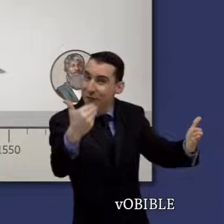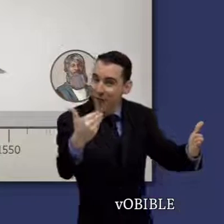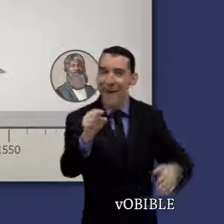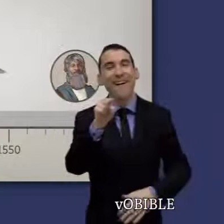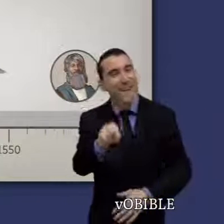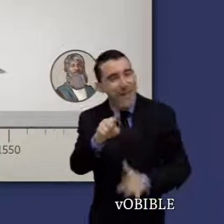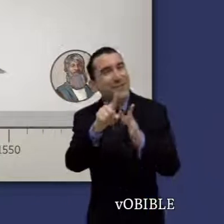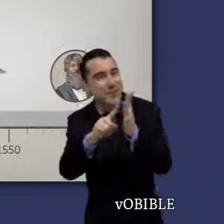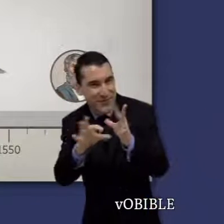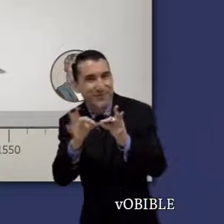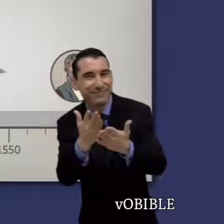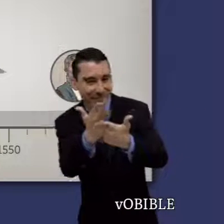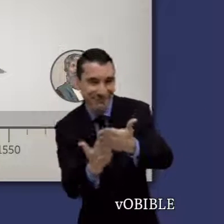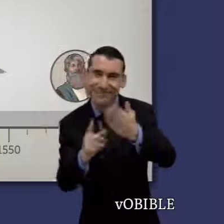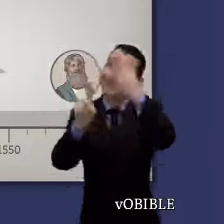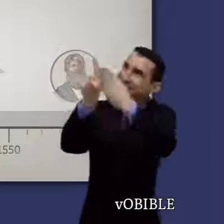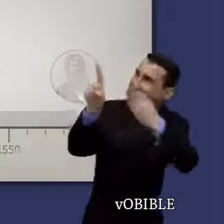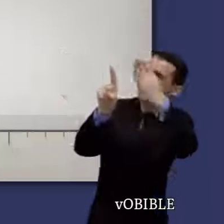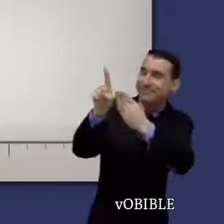before Moses became leader over Israel.